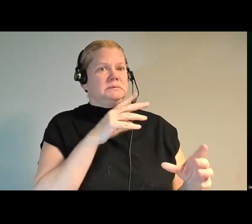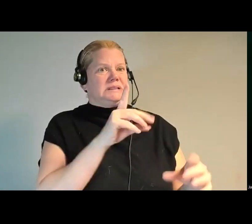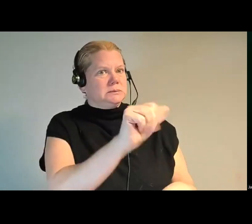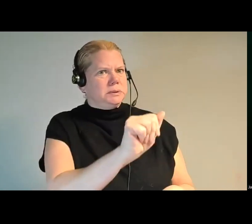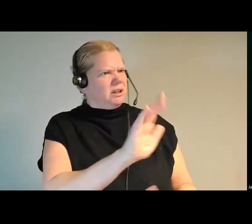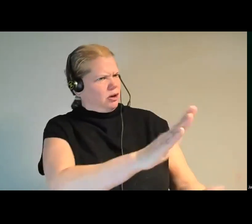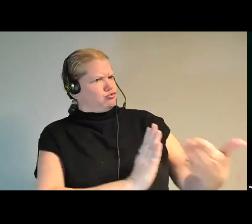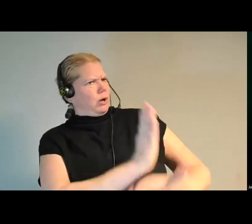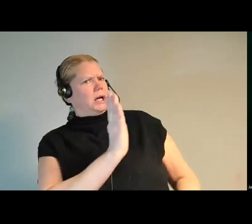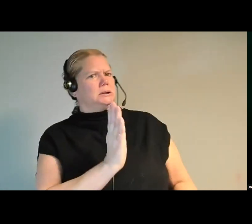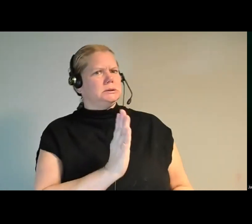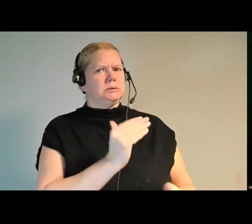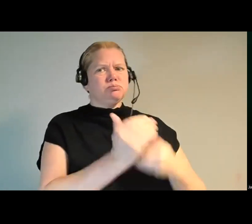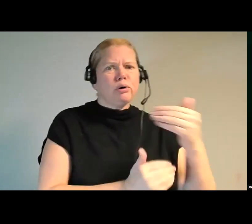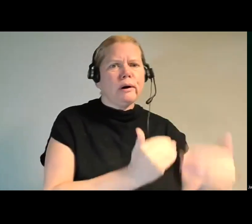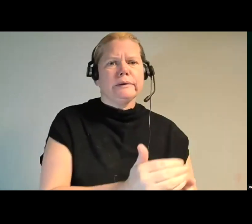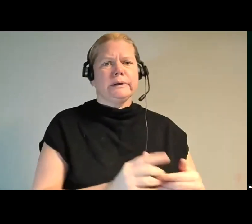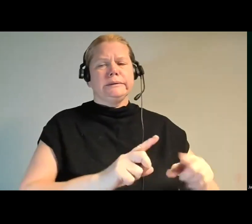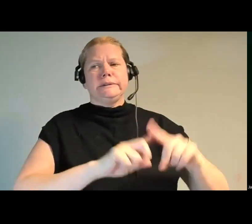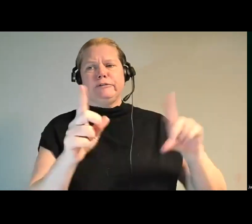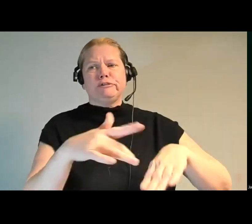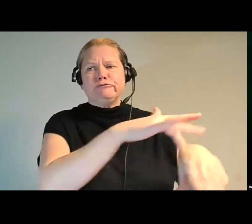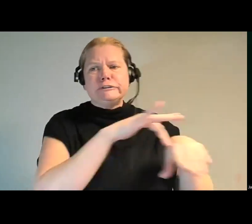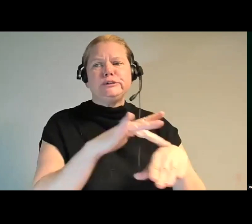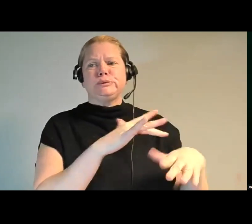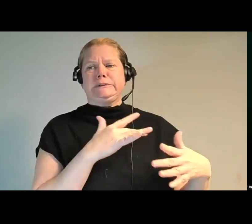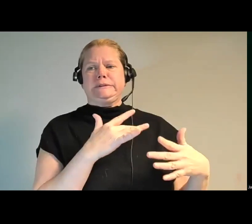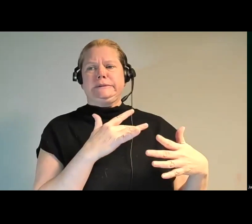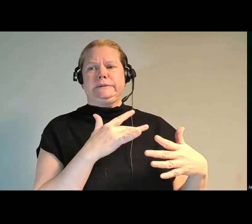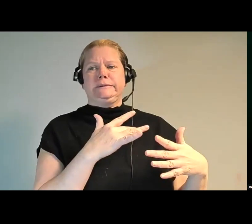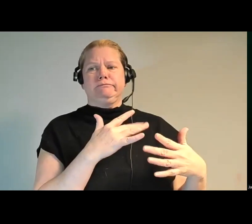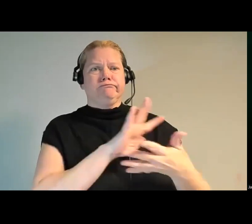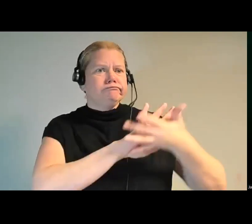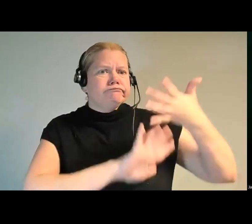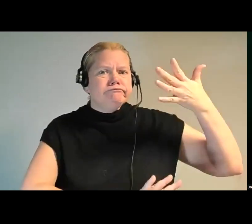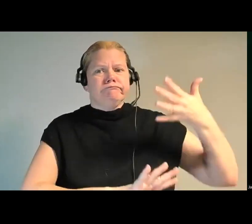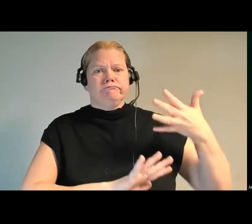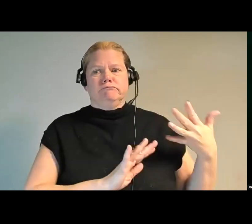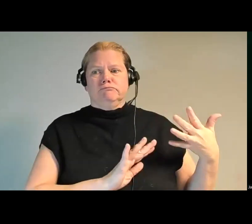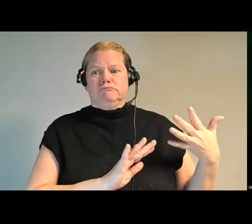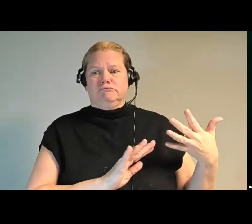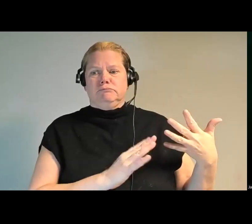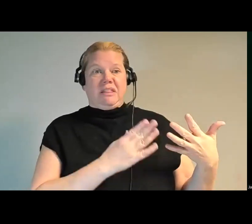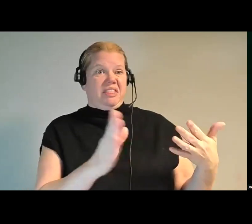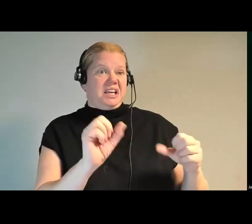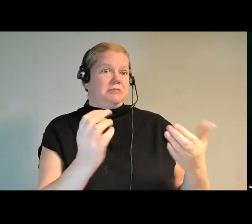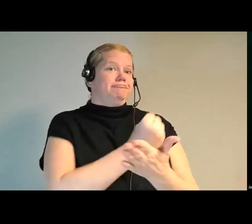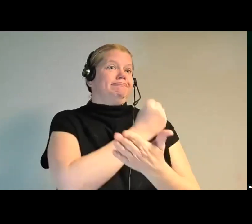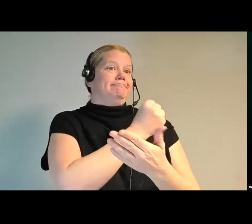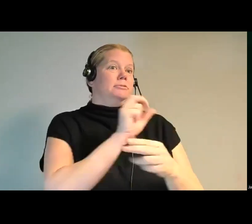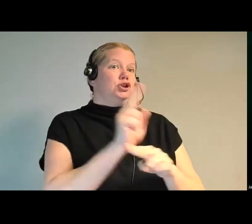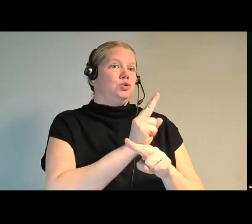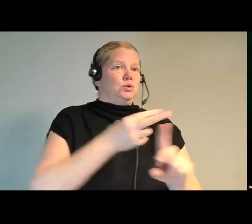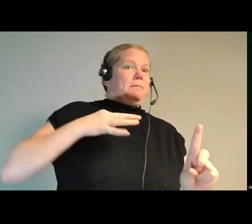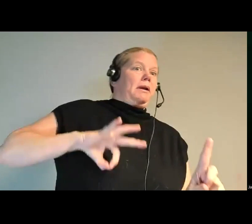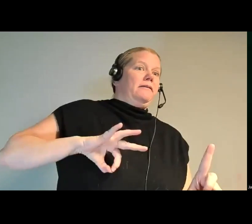their rights are, processes, the different resources out there that they can use, that they can